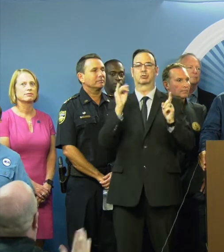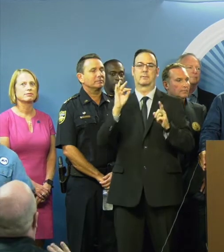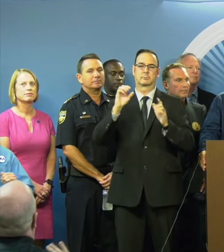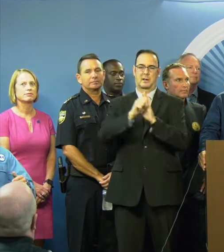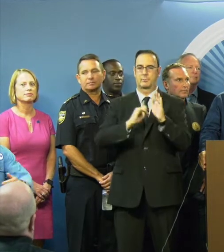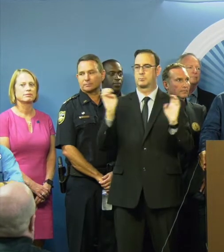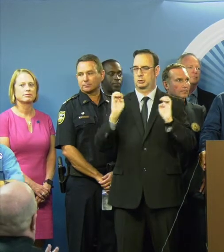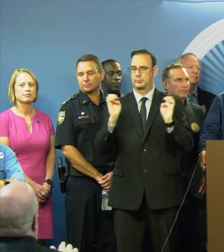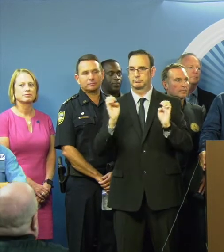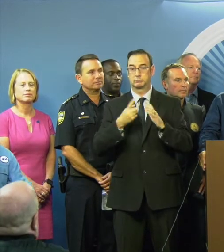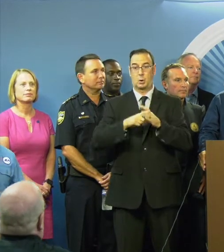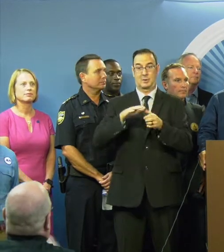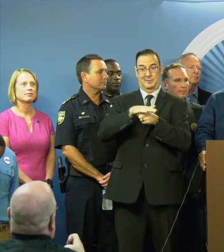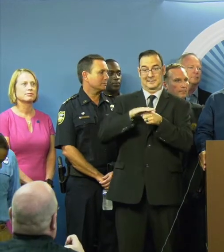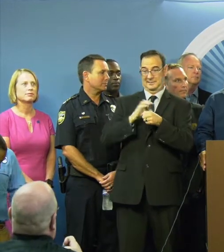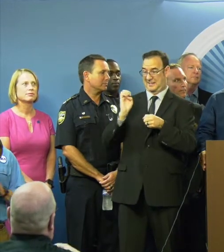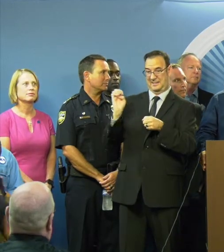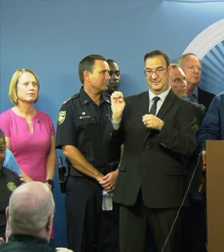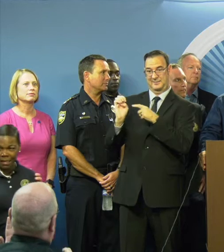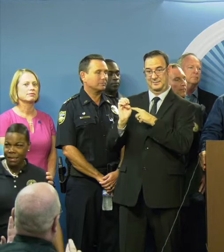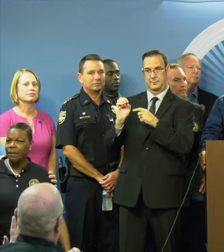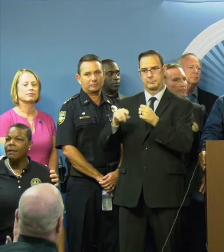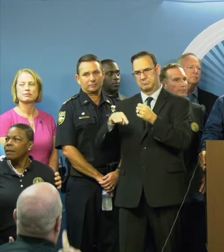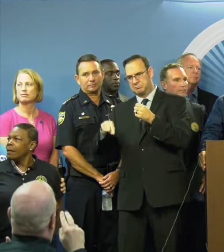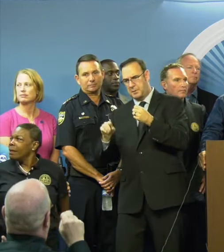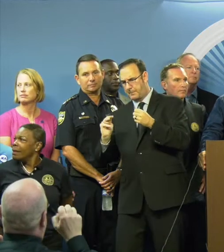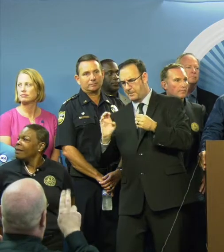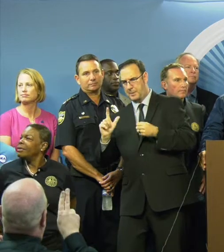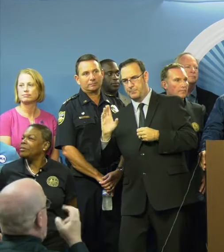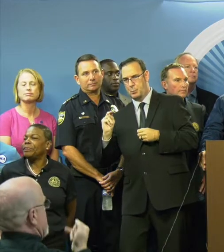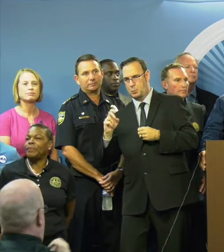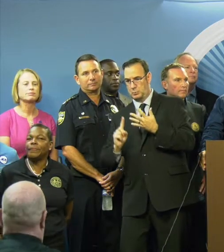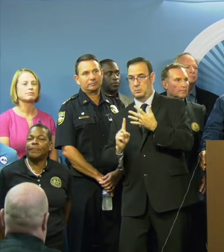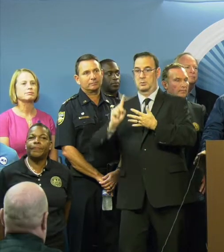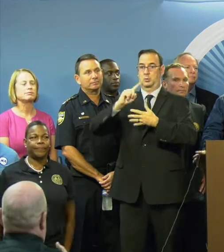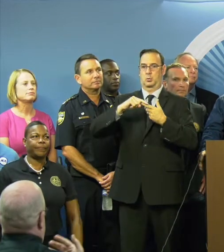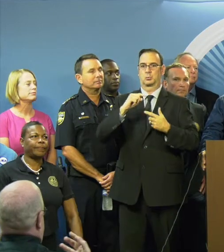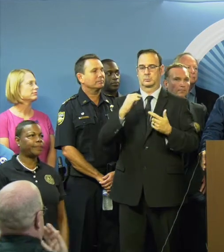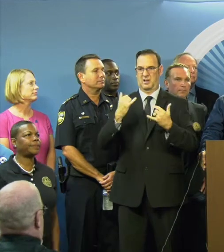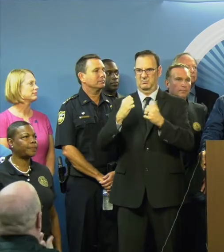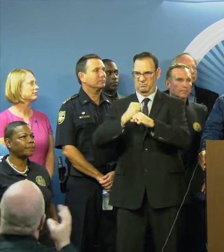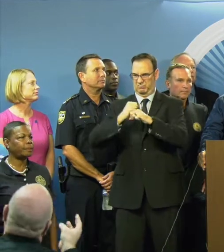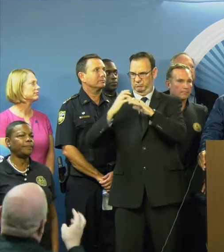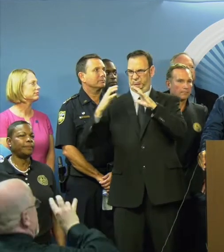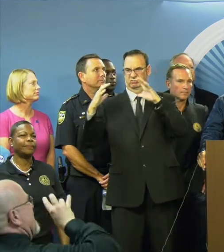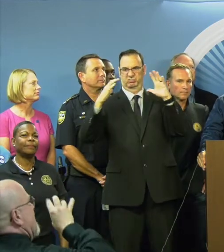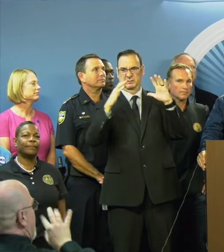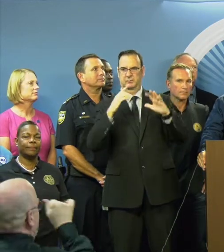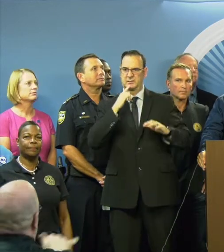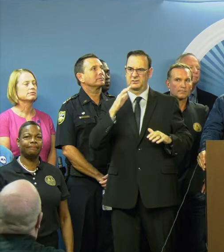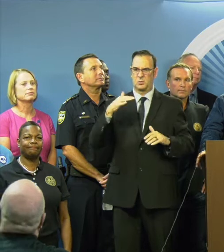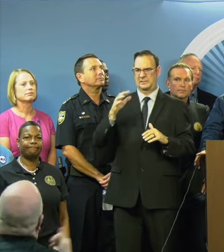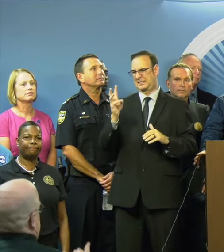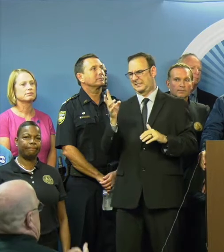done all the counties on the East Coast from Monroe to Nassau. We've now expanded that to cover all 67 Florida